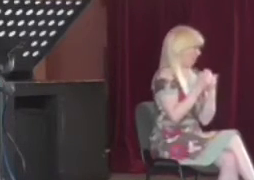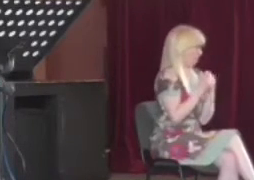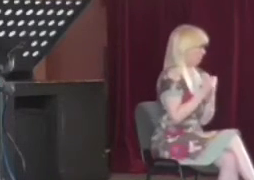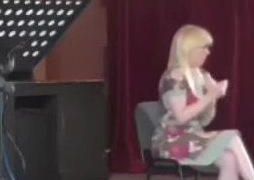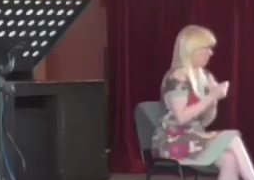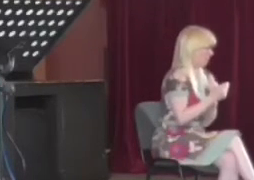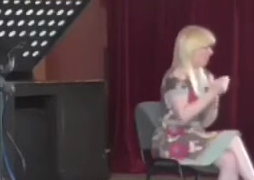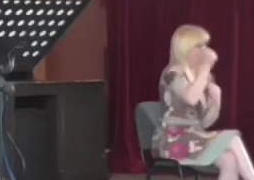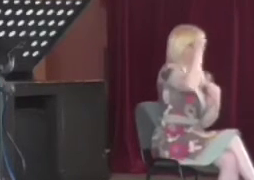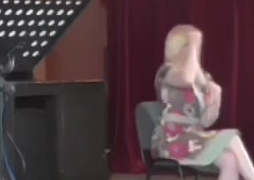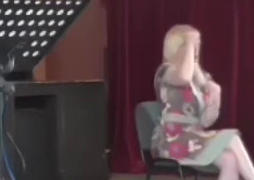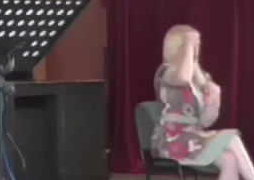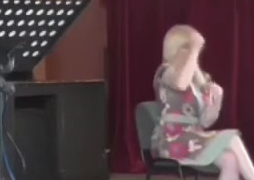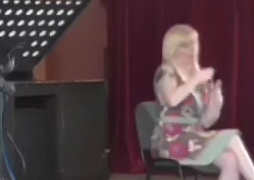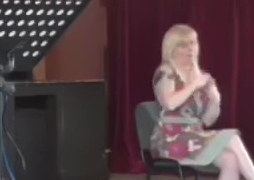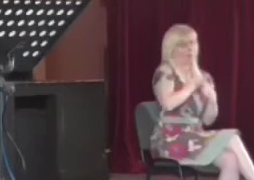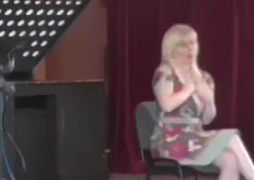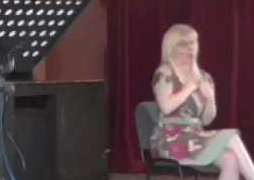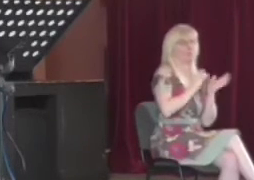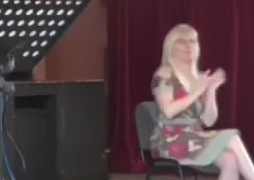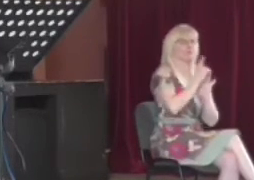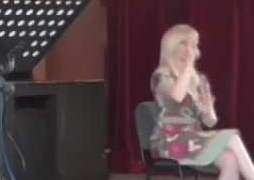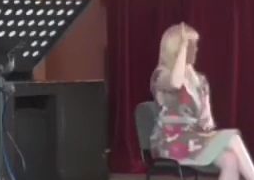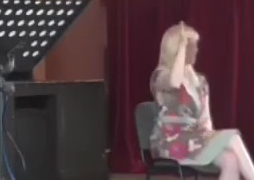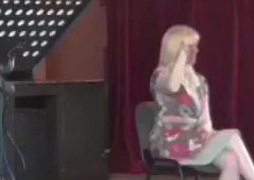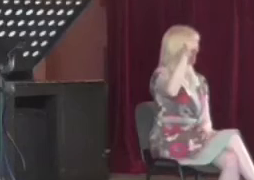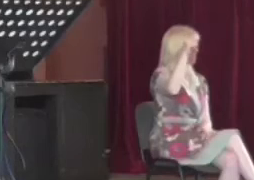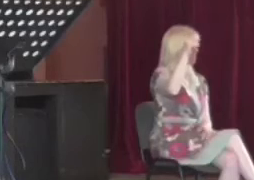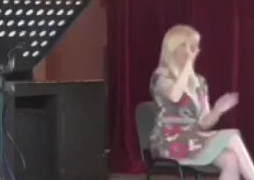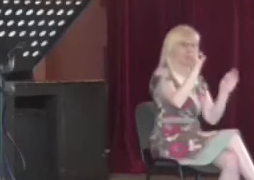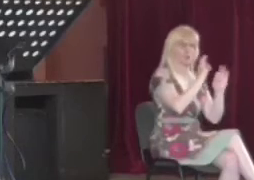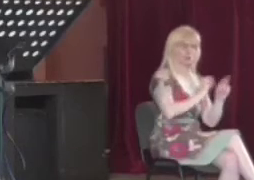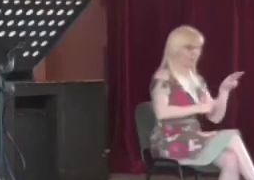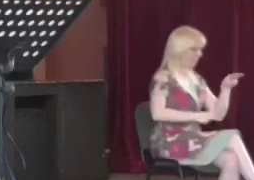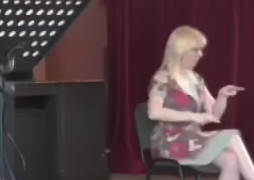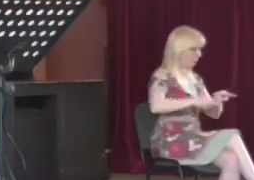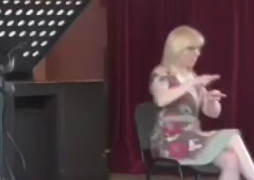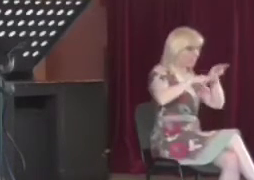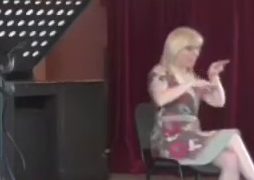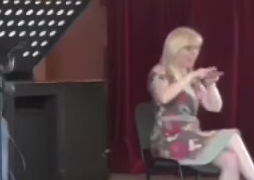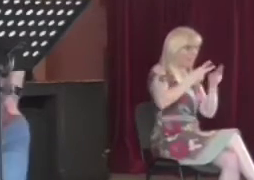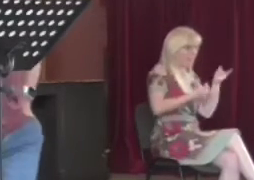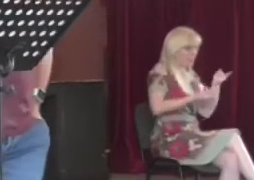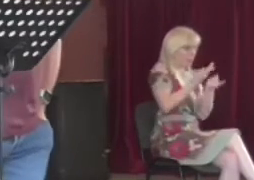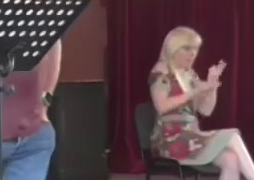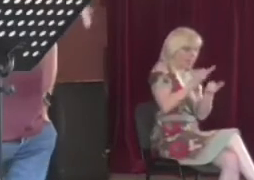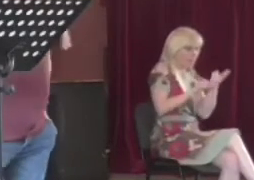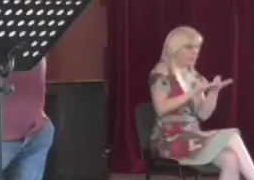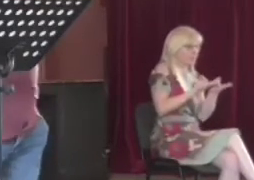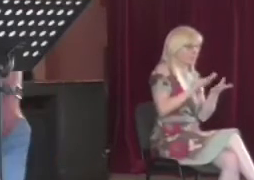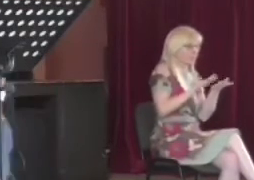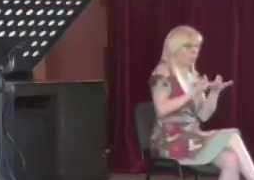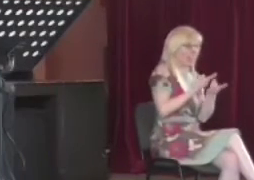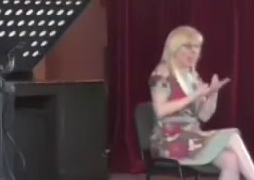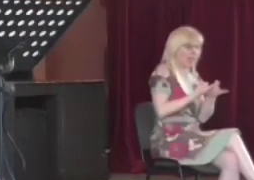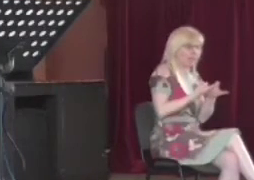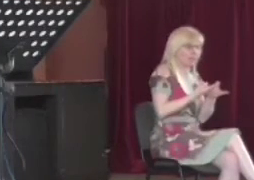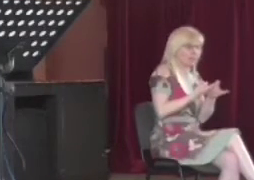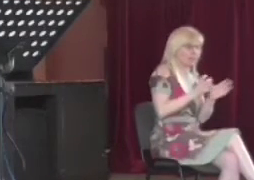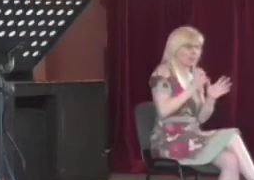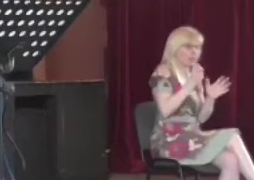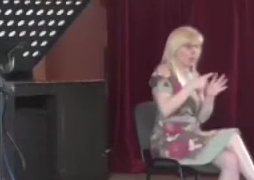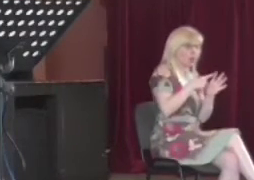Nothing. Everything else is garbage. And I love my little techie gadgets. I've told you before, I love my